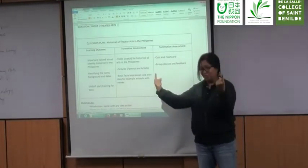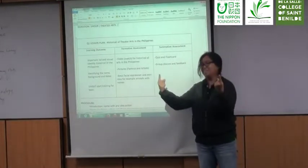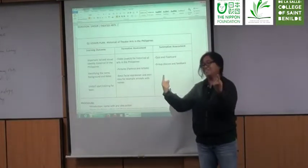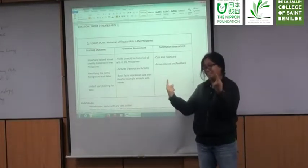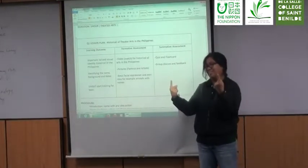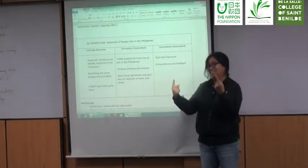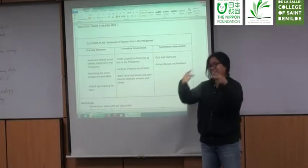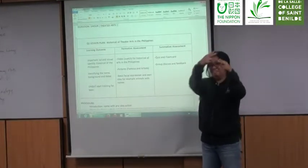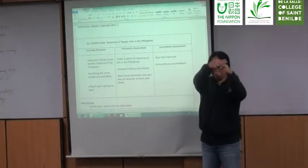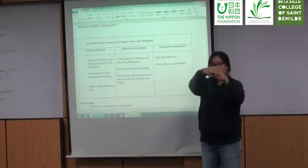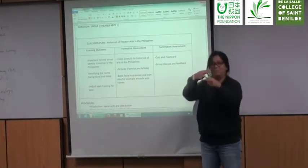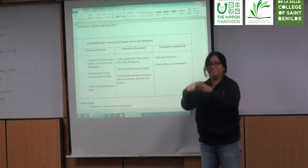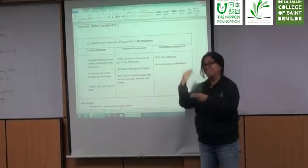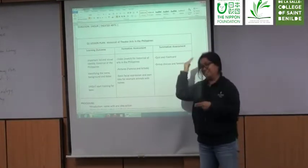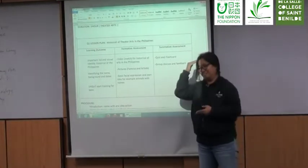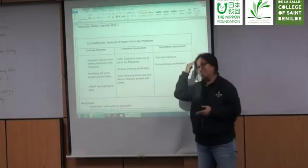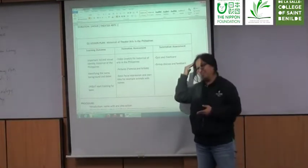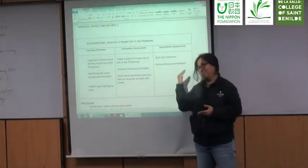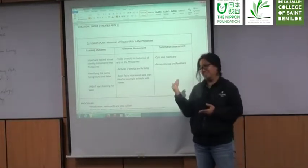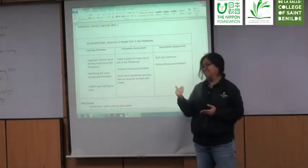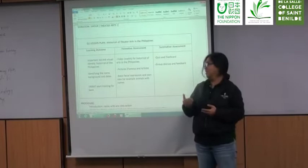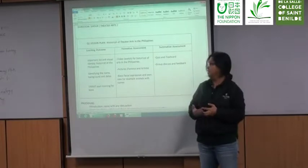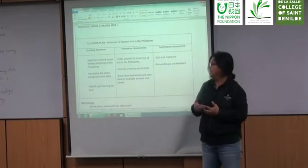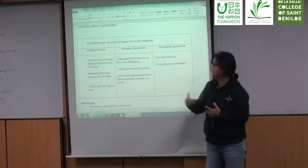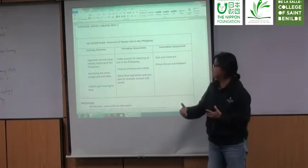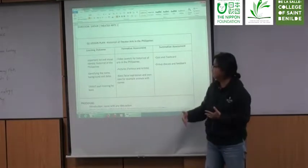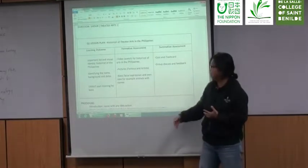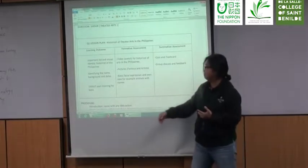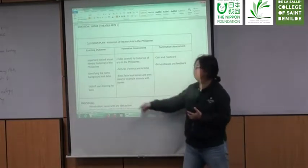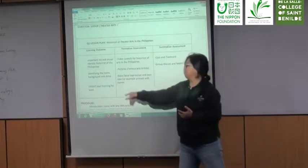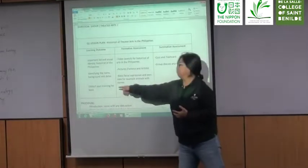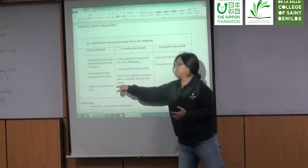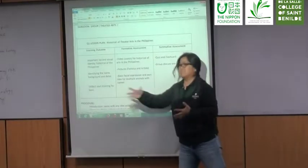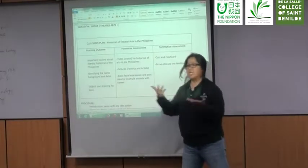theater artists, performers,